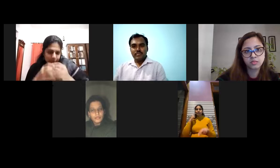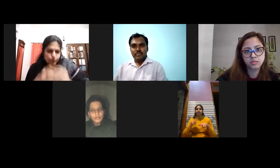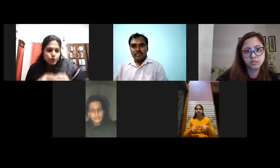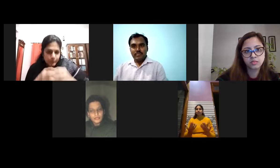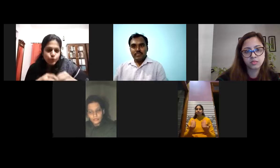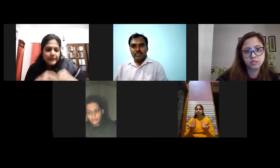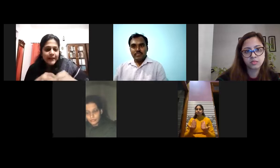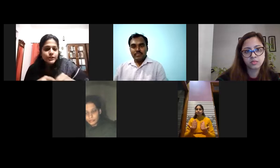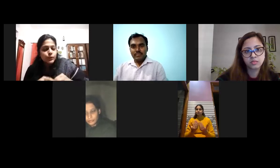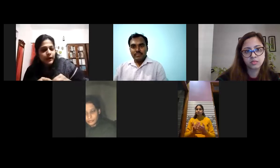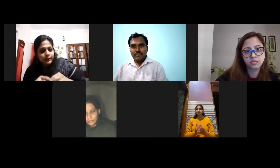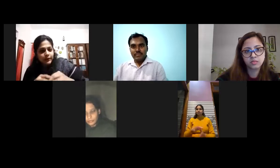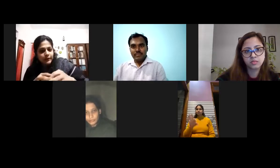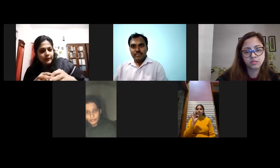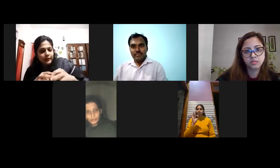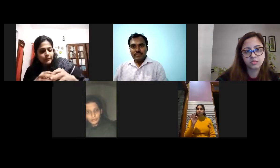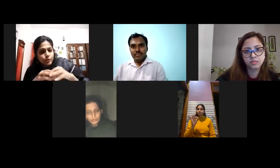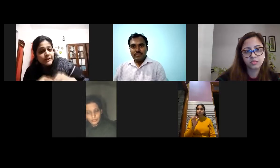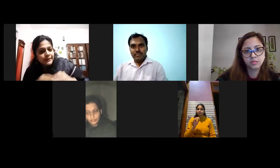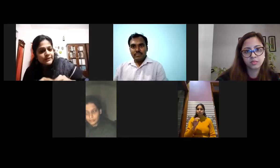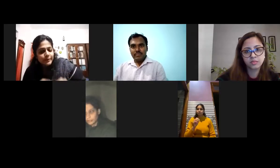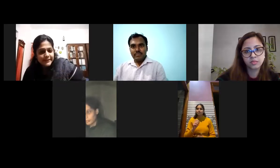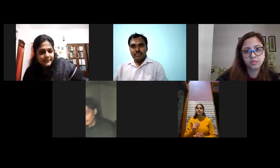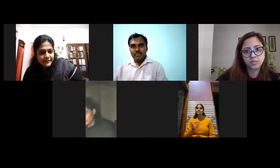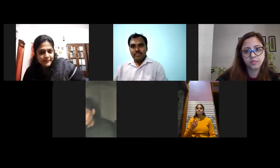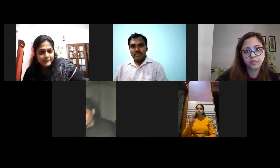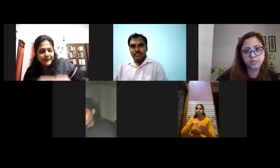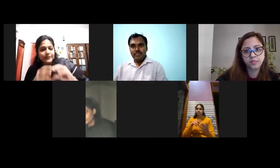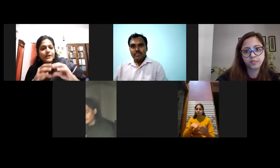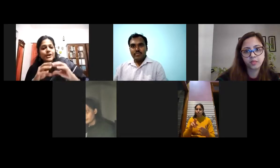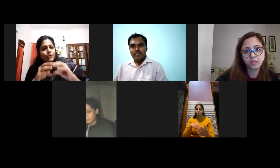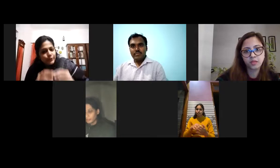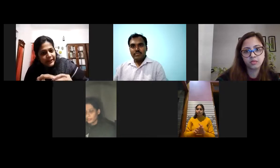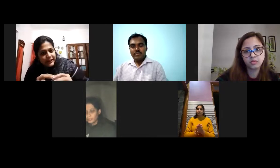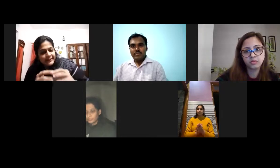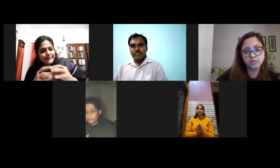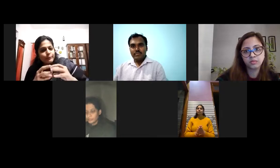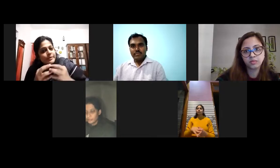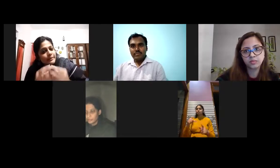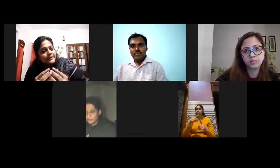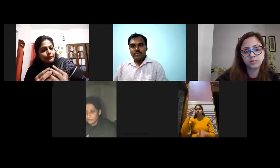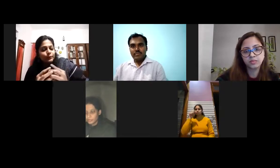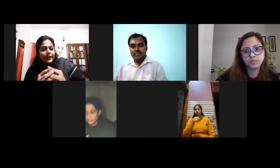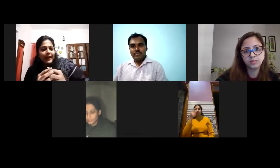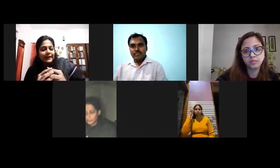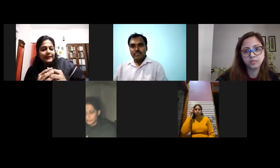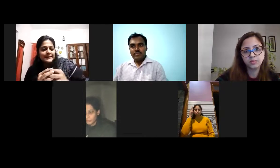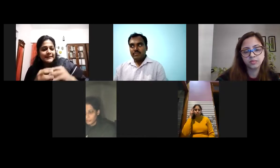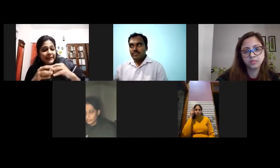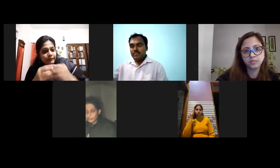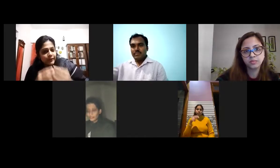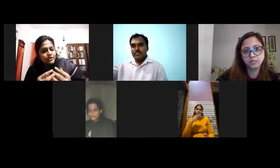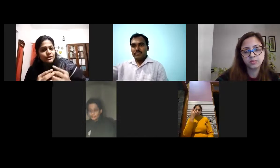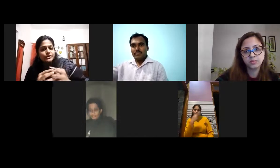whether, choosing as you are to read this from a disability perspective, do you think that there's a possibility of looking at, let's